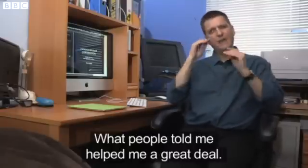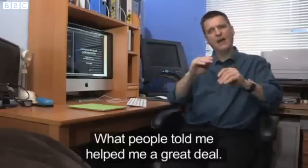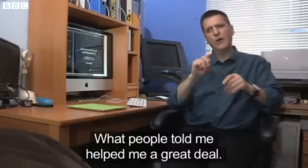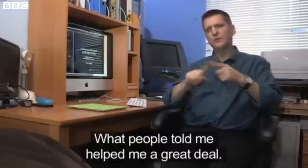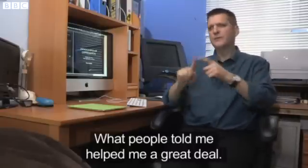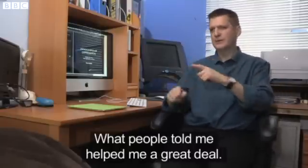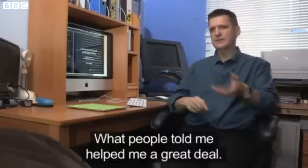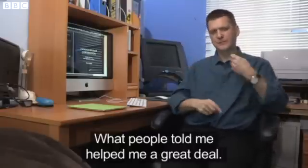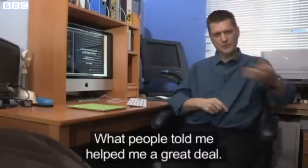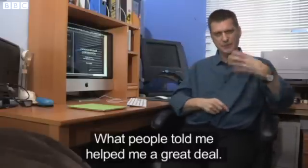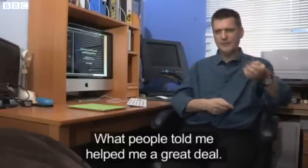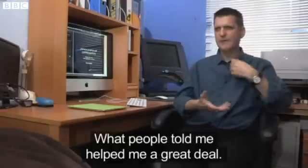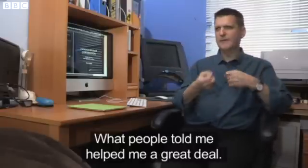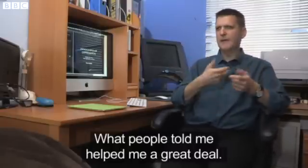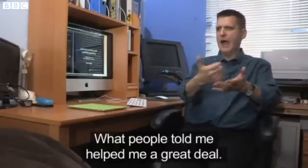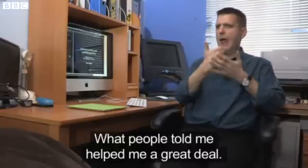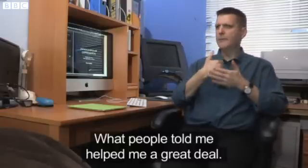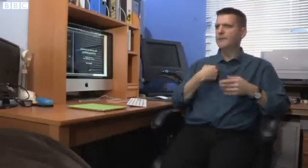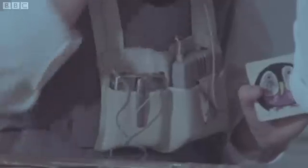What people told me helped me a great deal.